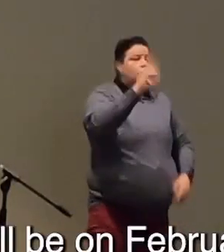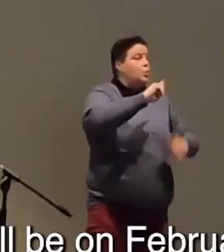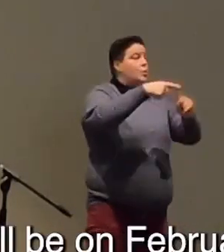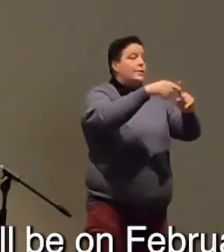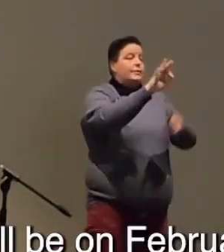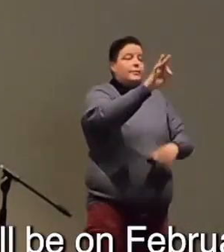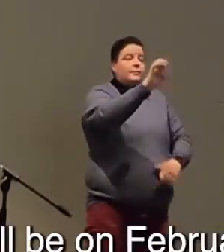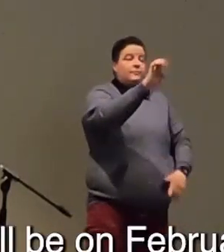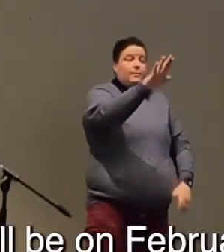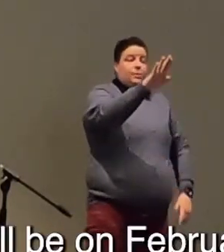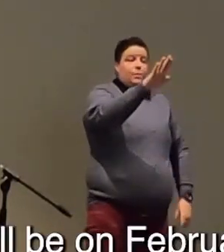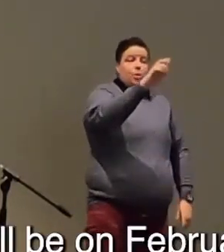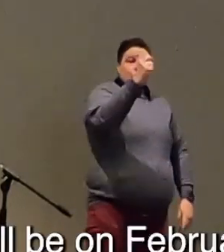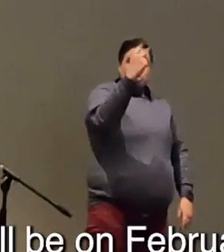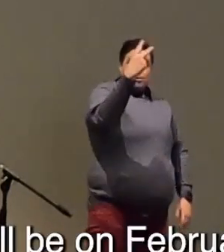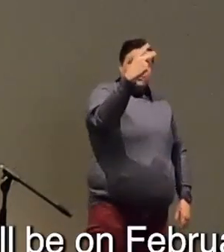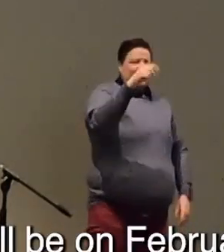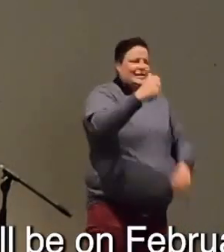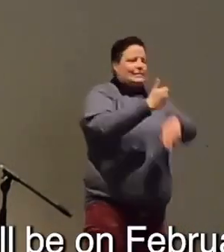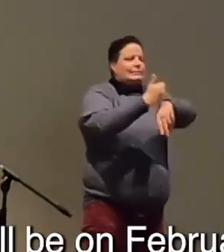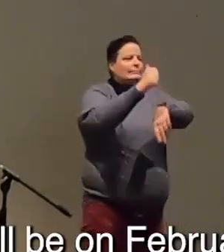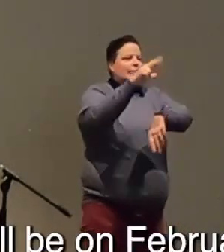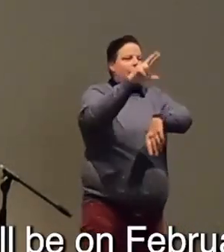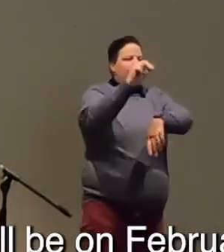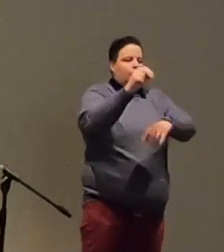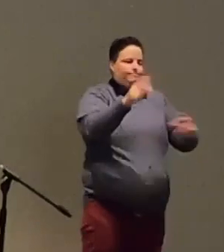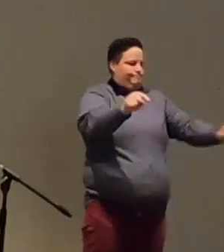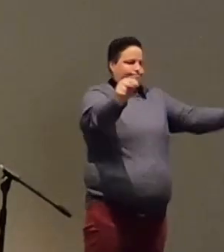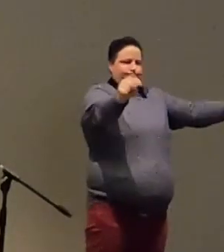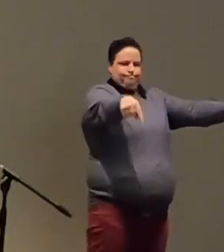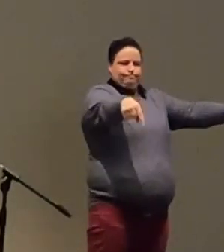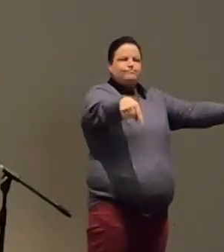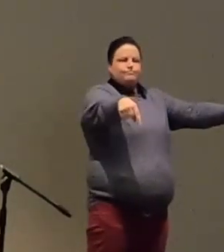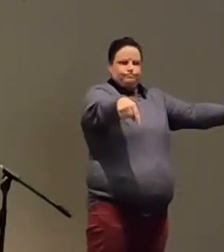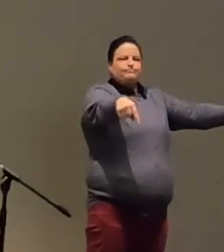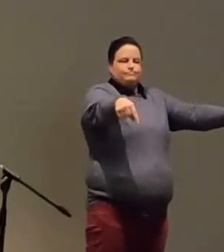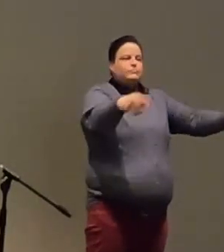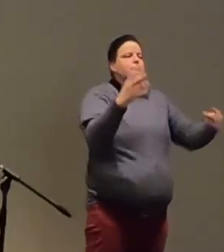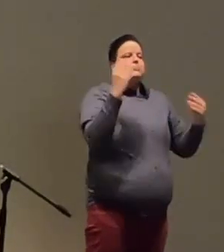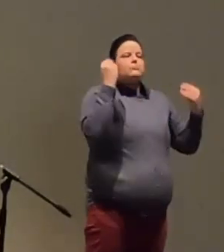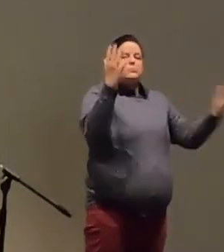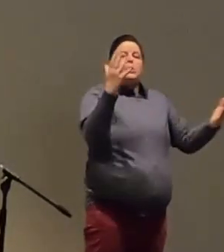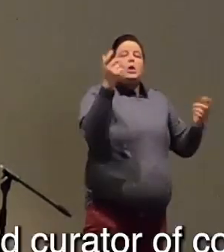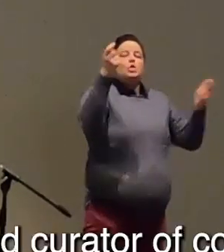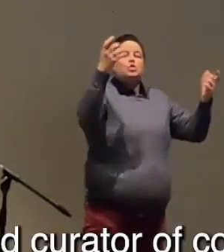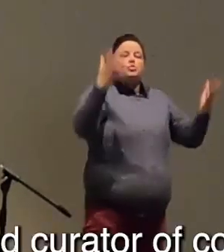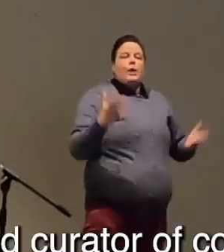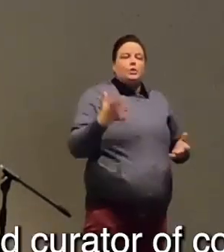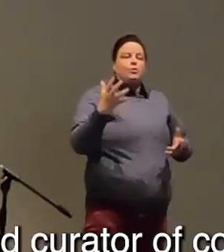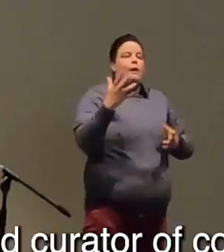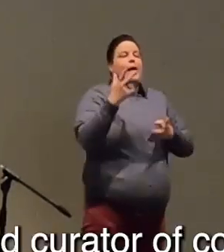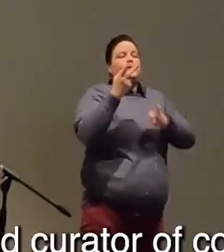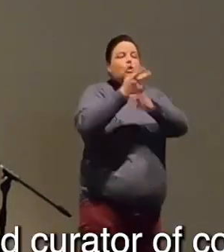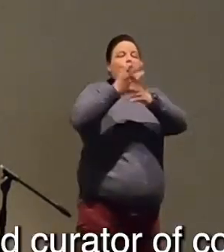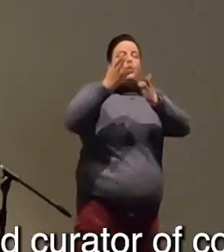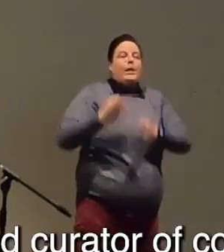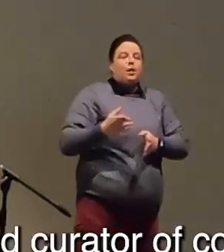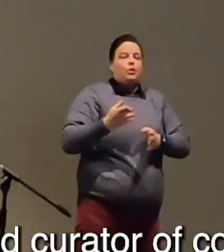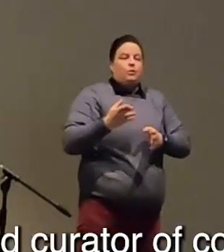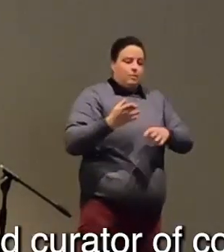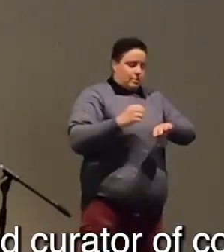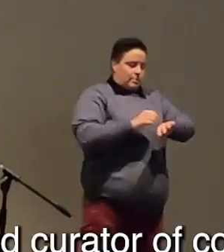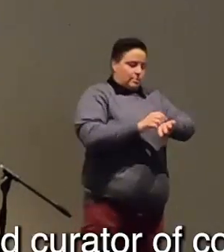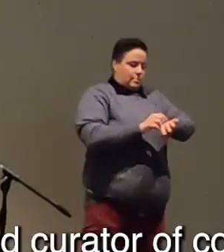February 12th at 10:30, same place, and that will be given by our Director and Curator of Collections